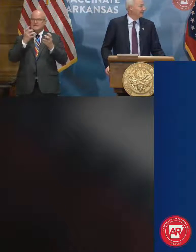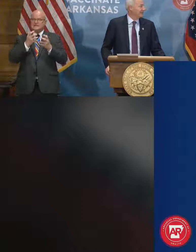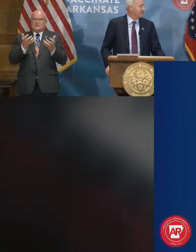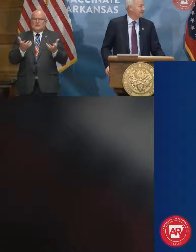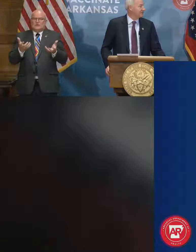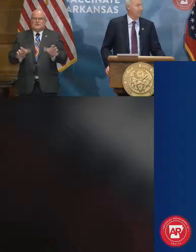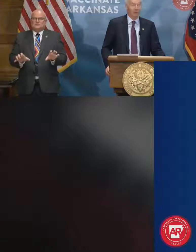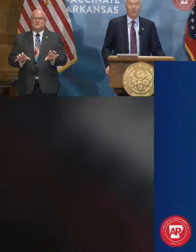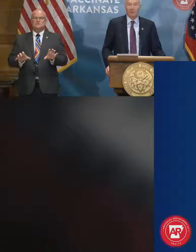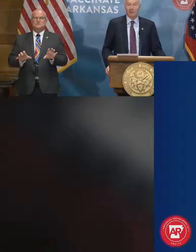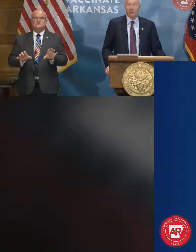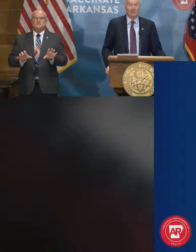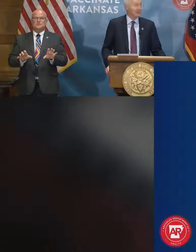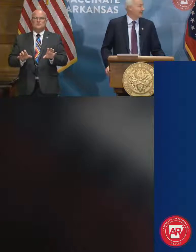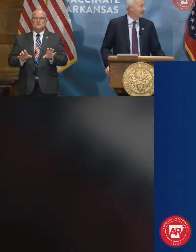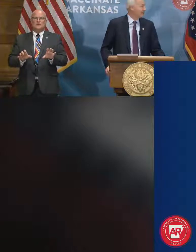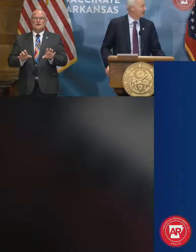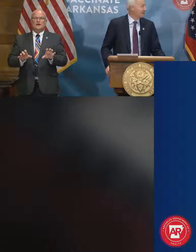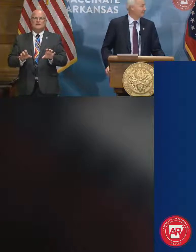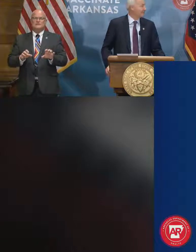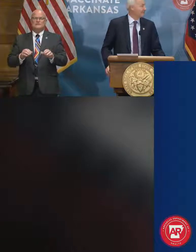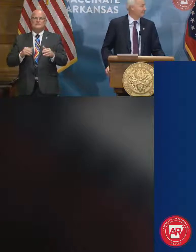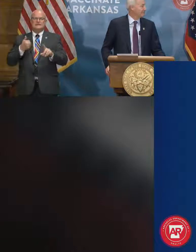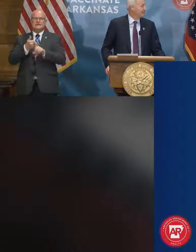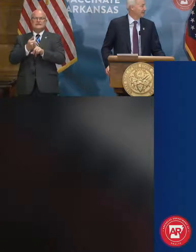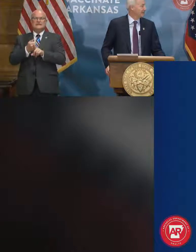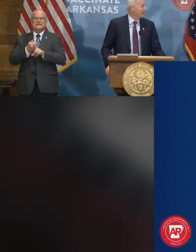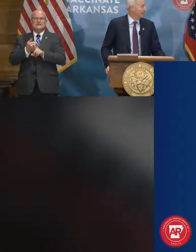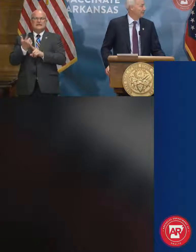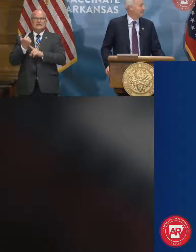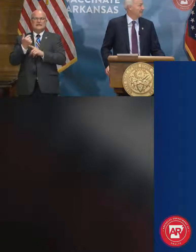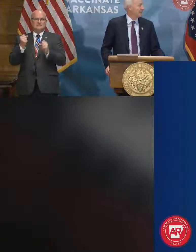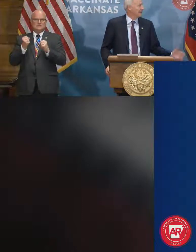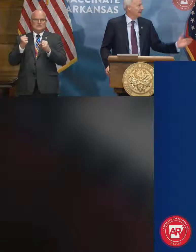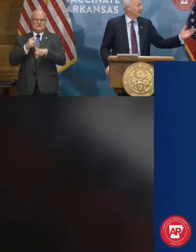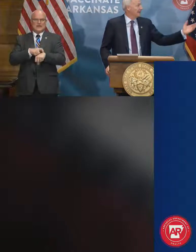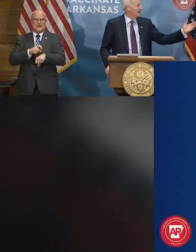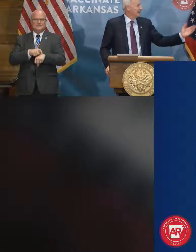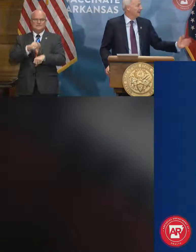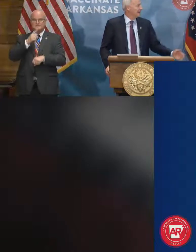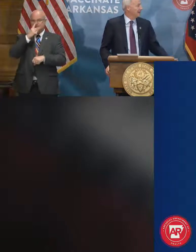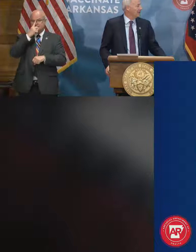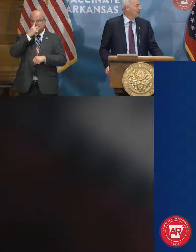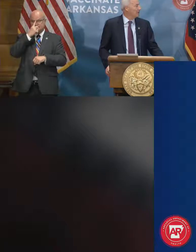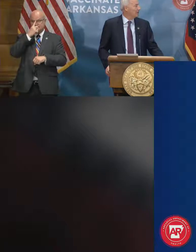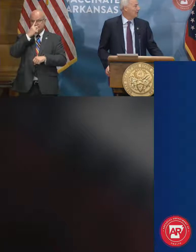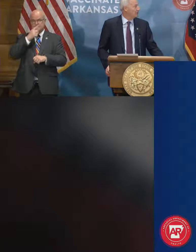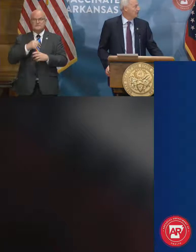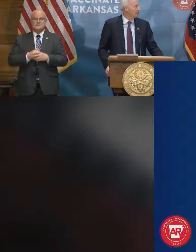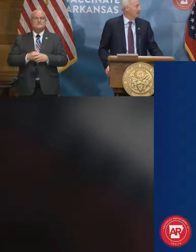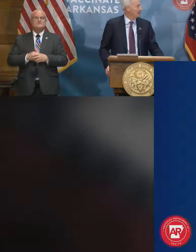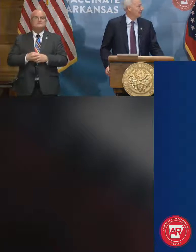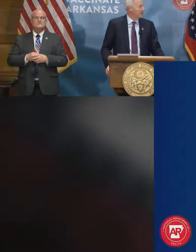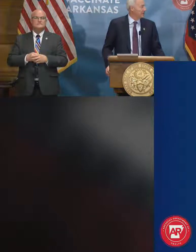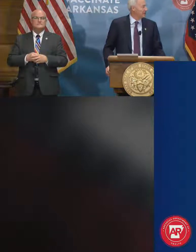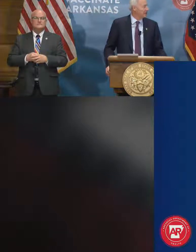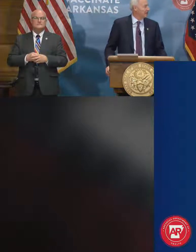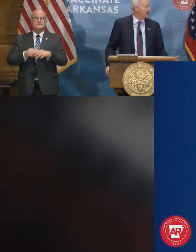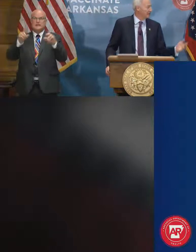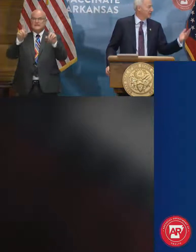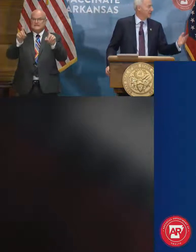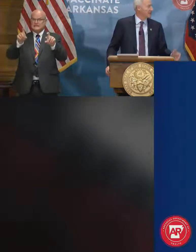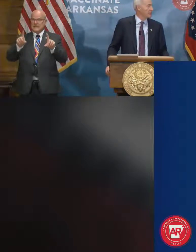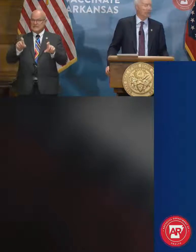get to where we were last winter. And then if you go on to our